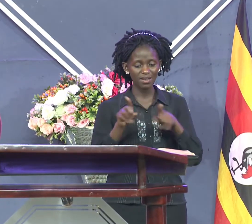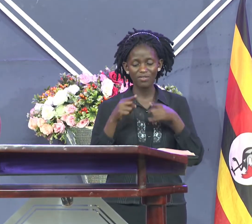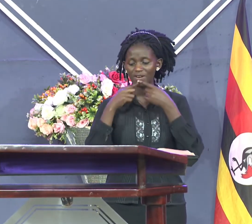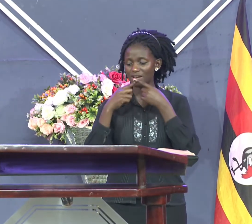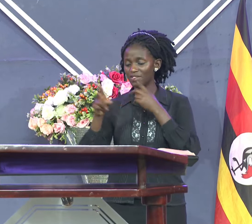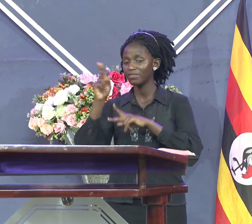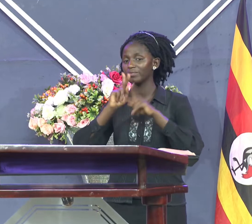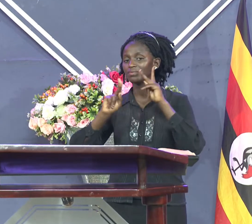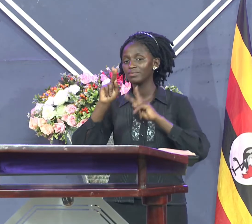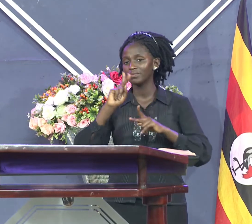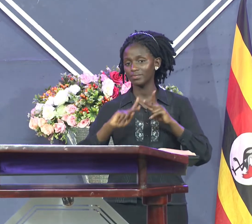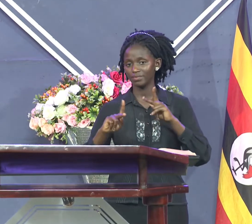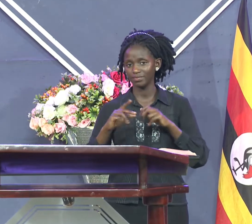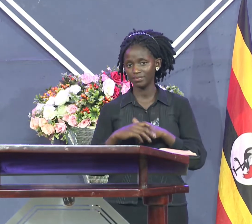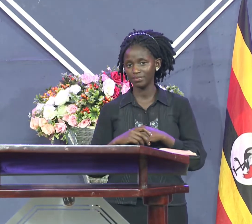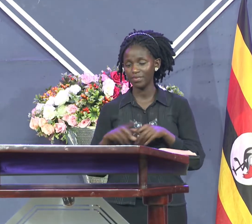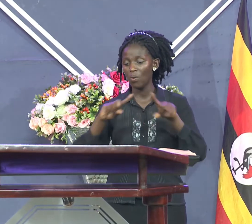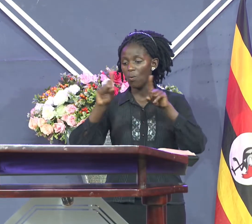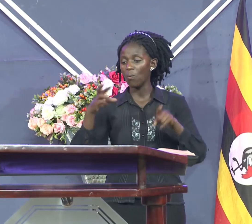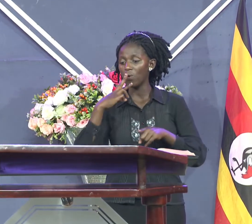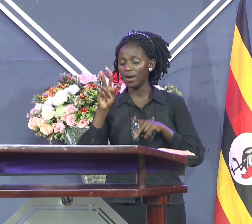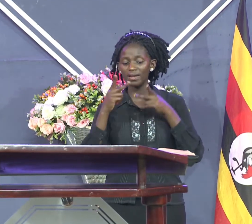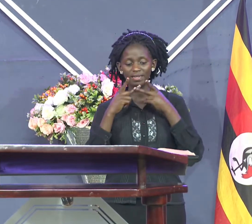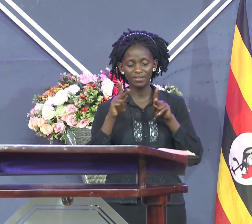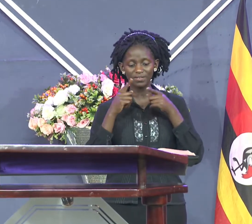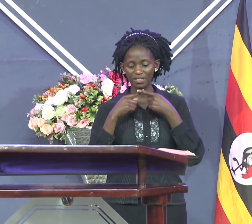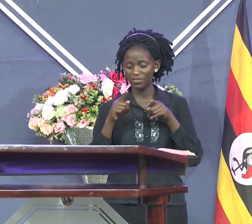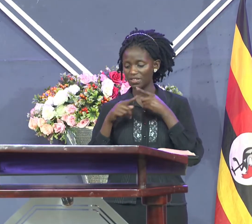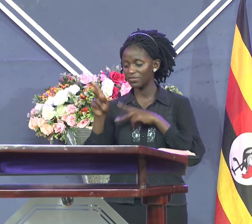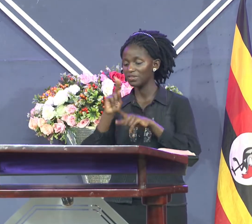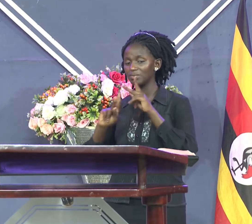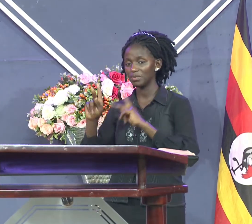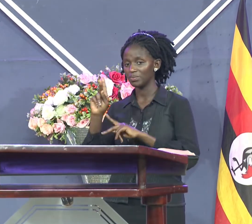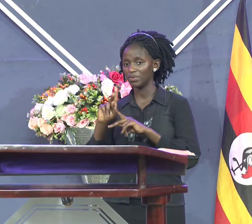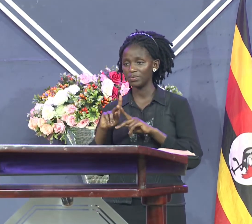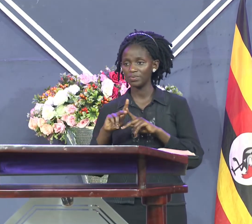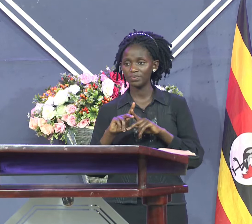all different. We are very different.